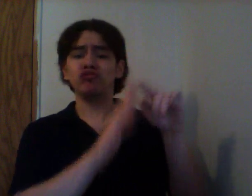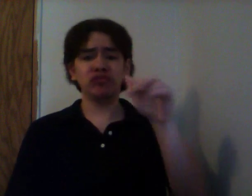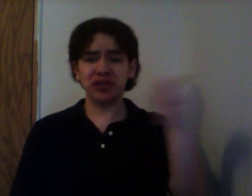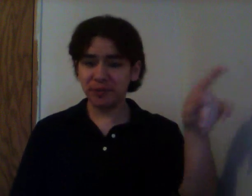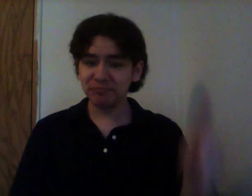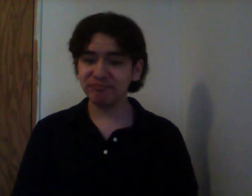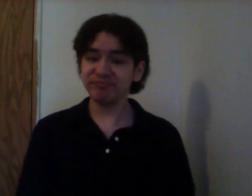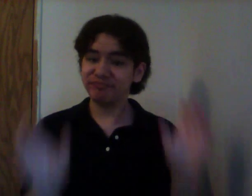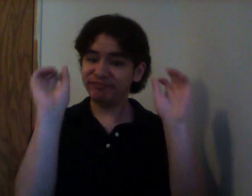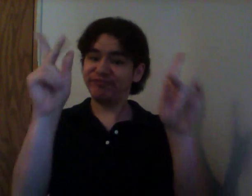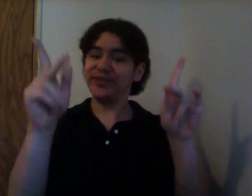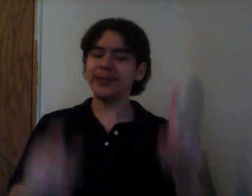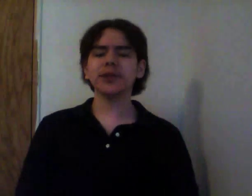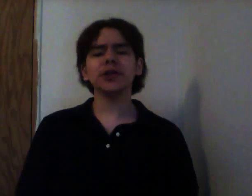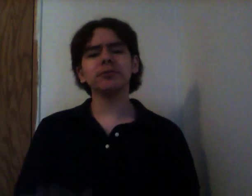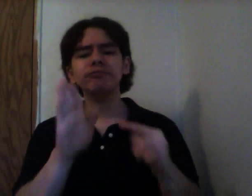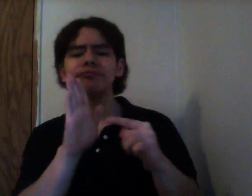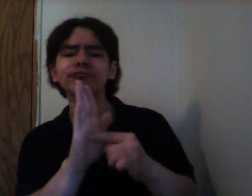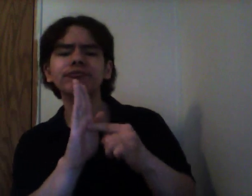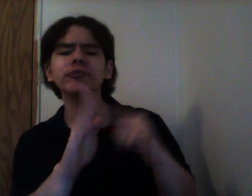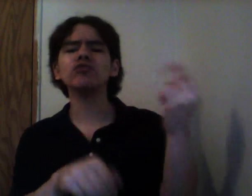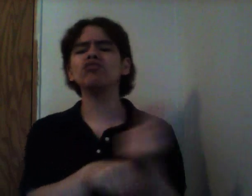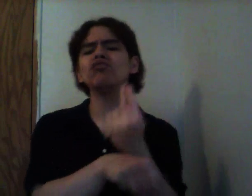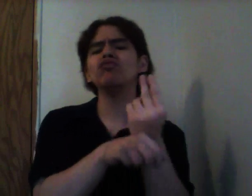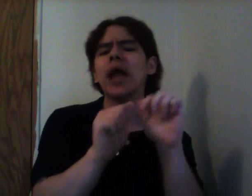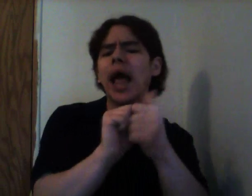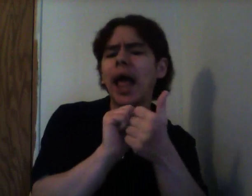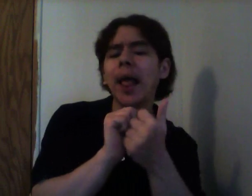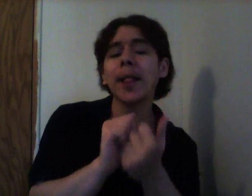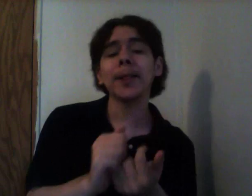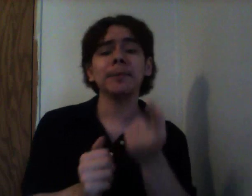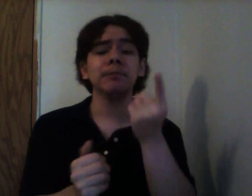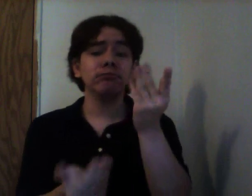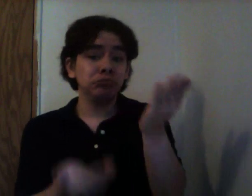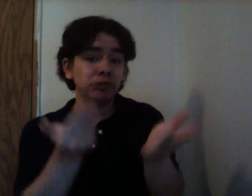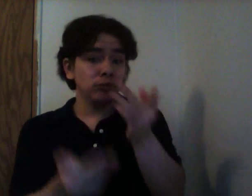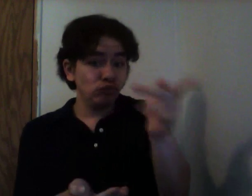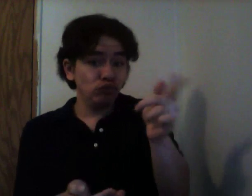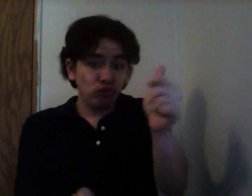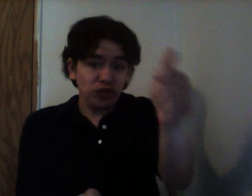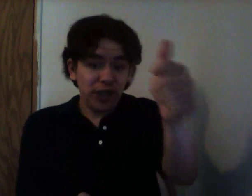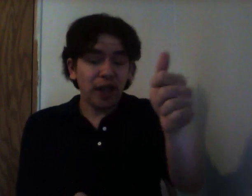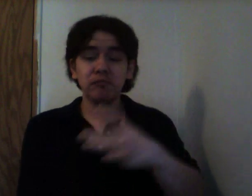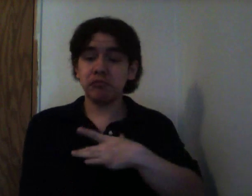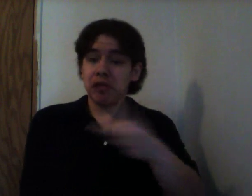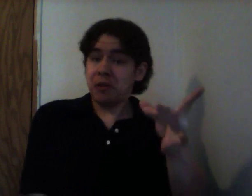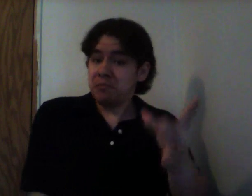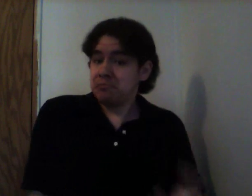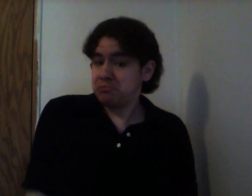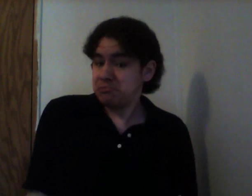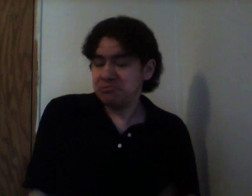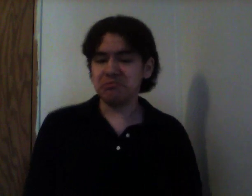you how I've been using it, see if you can get use out of it yourself. Alright, so we